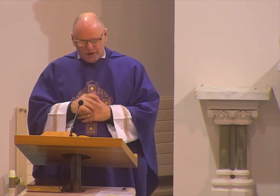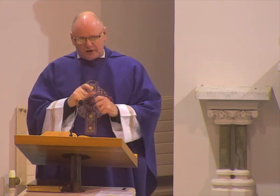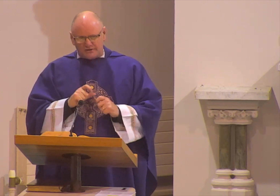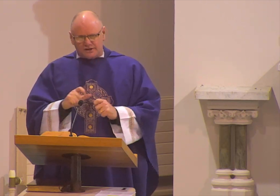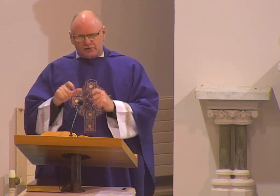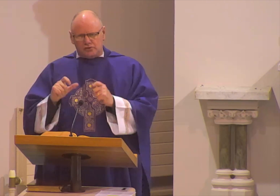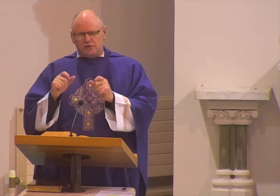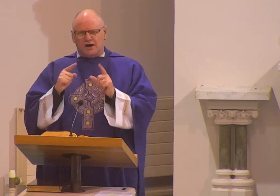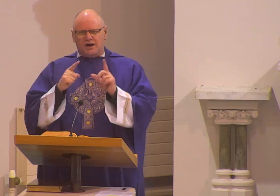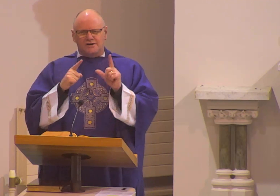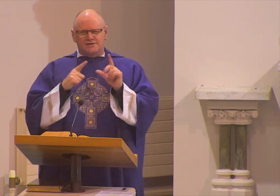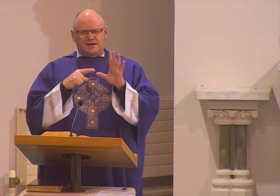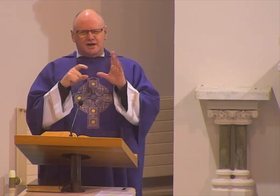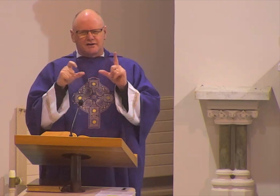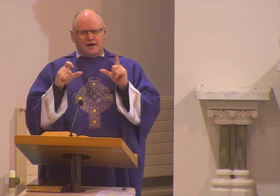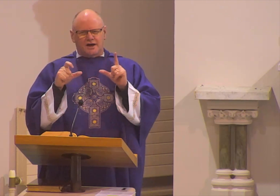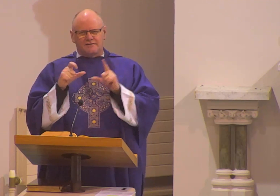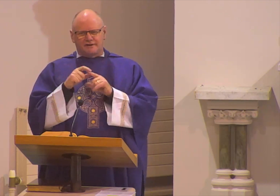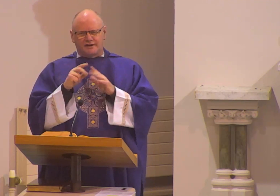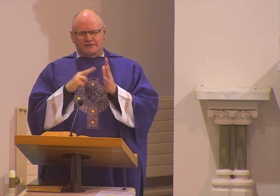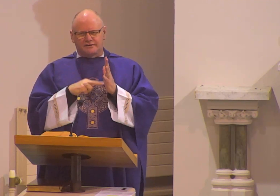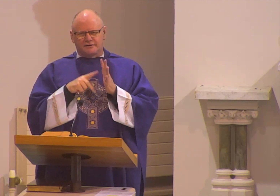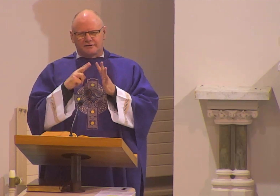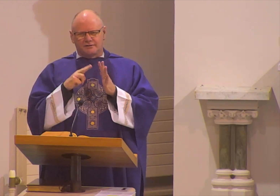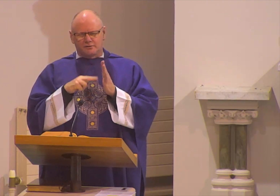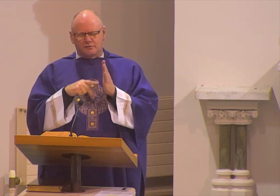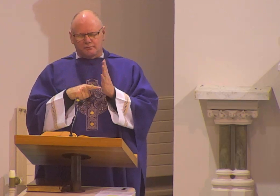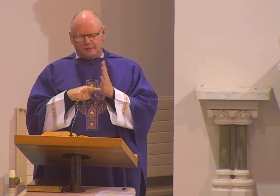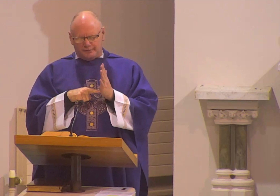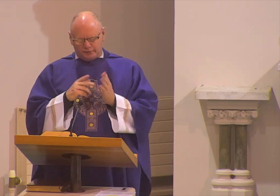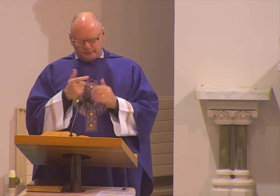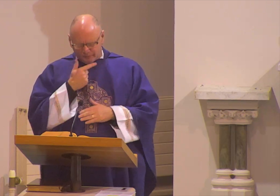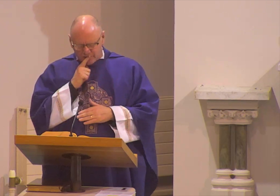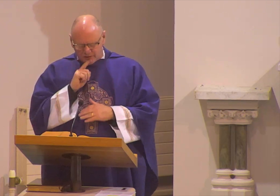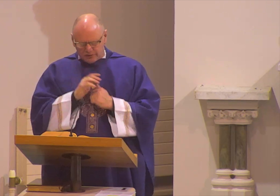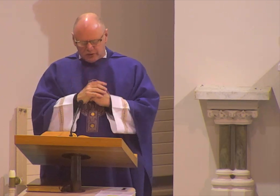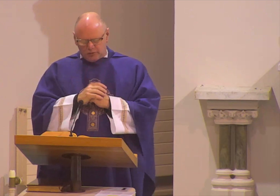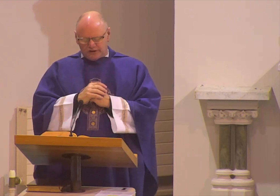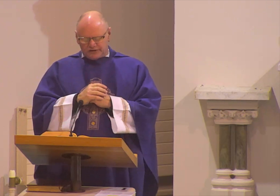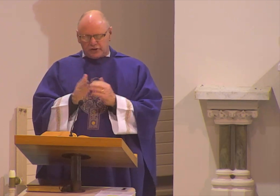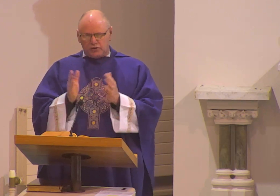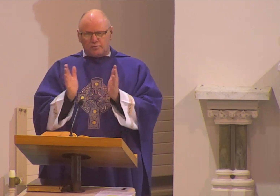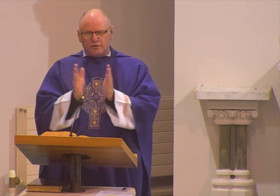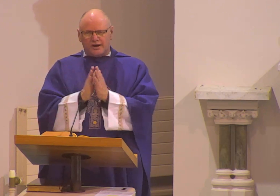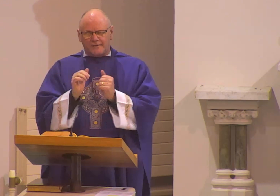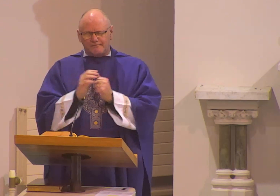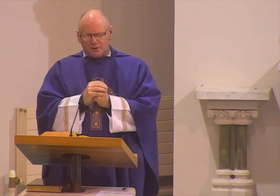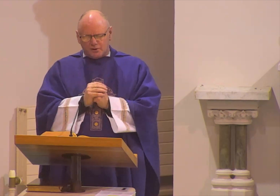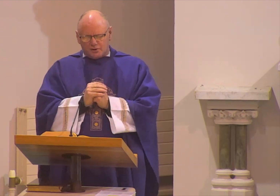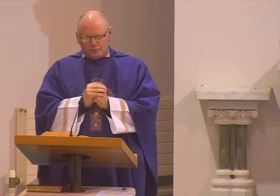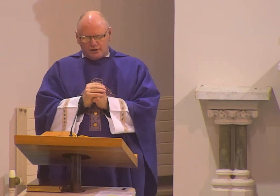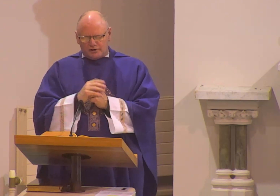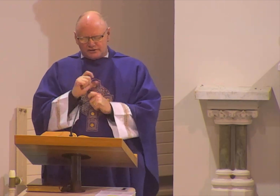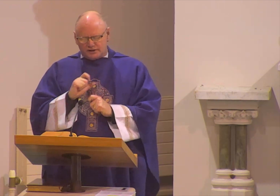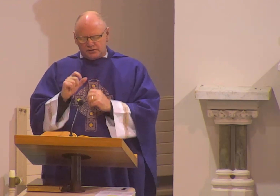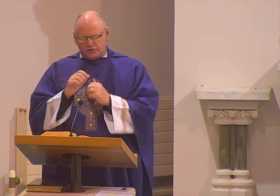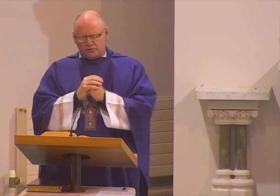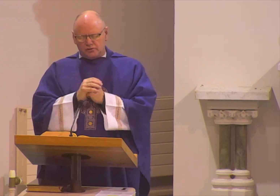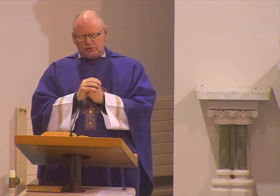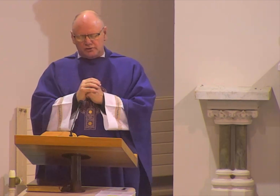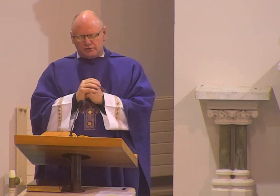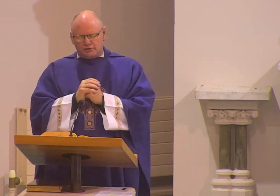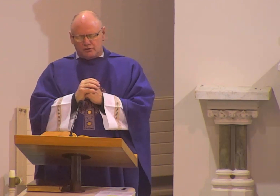We continue as an Advent people. We continue praying. We